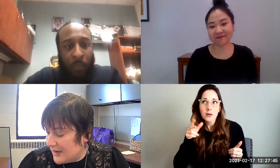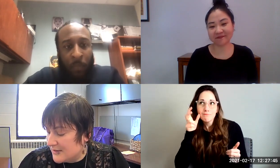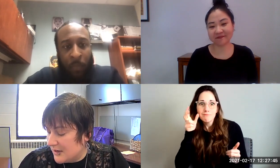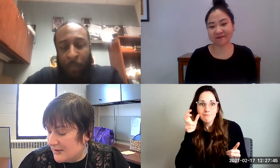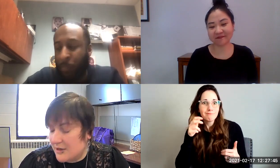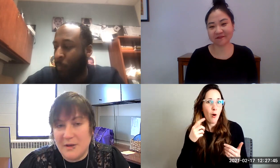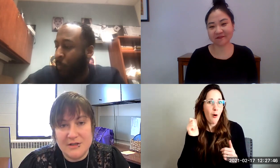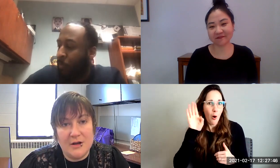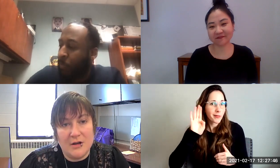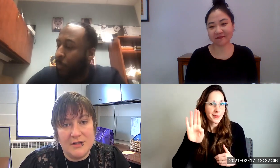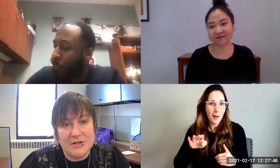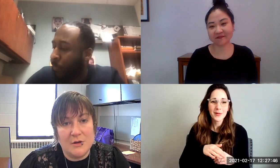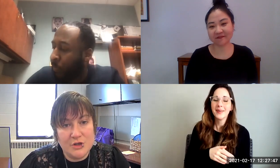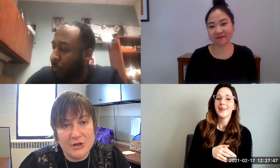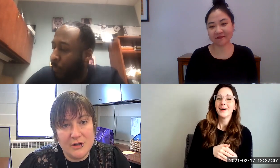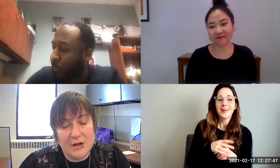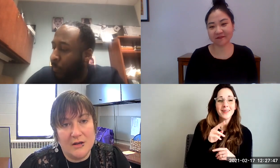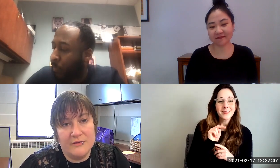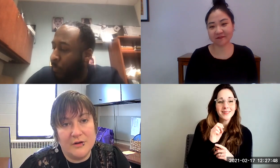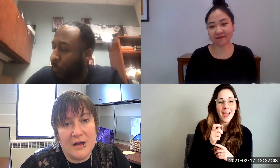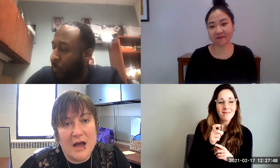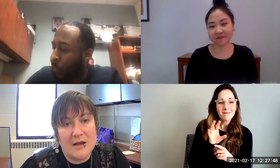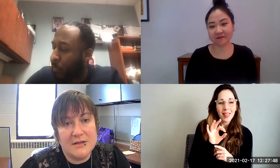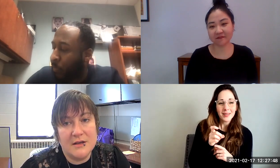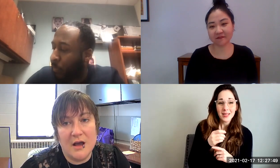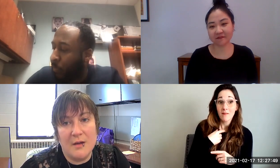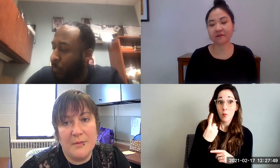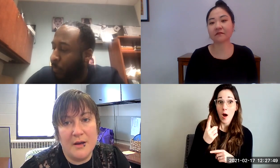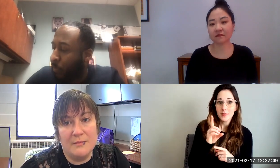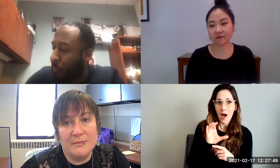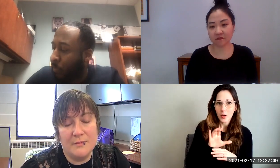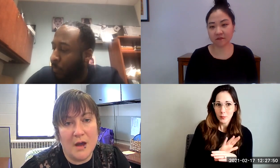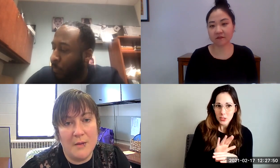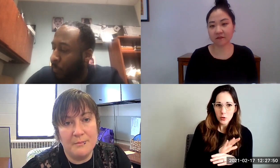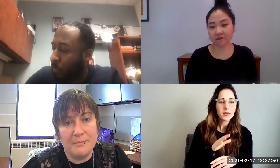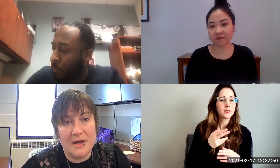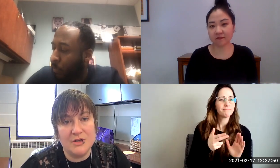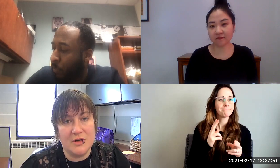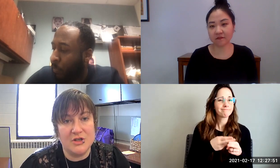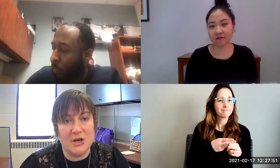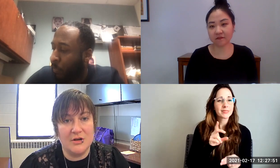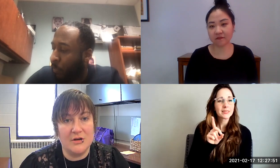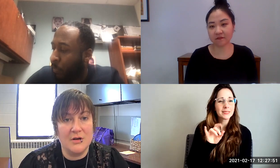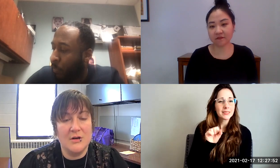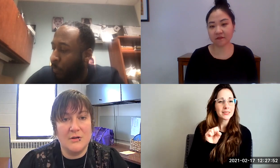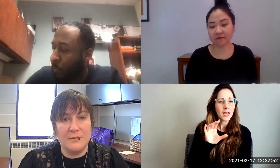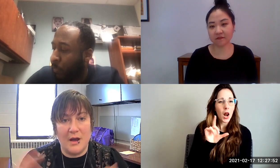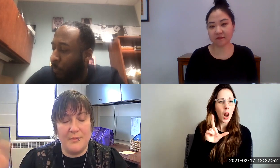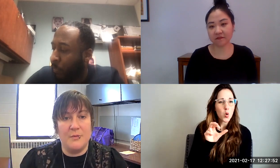Netflix has a documentary called Disclosure, Laverne Cox and many